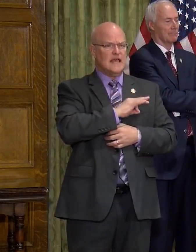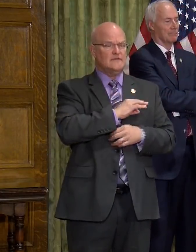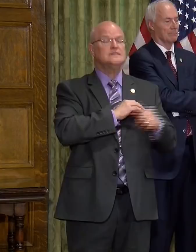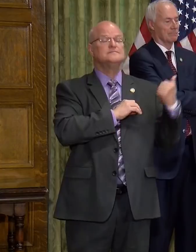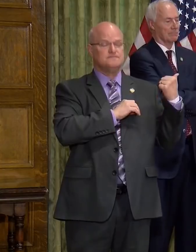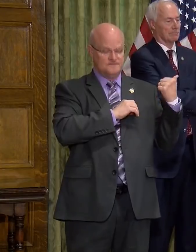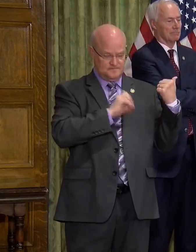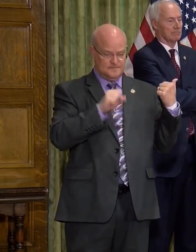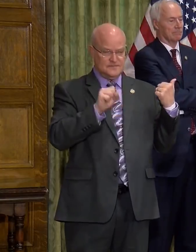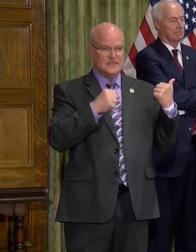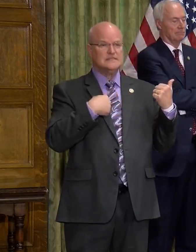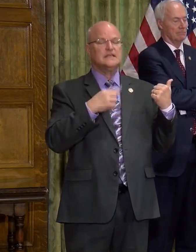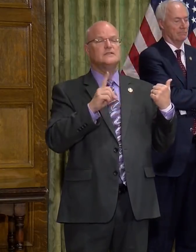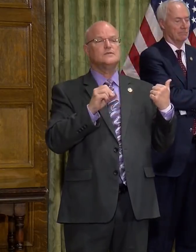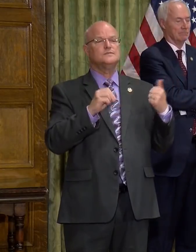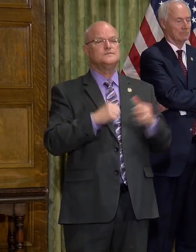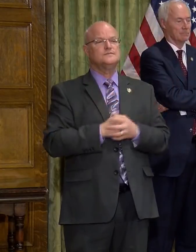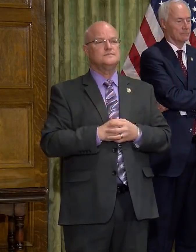Yes, I do.